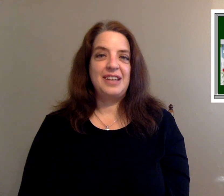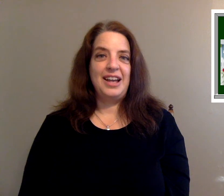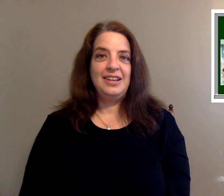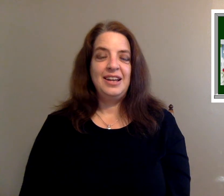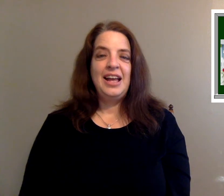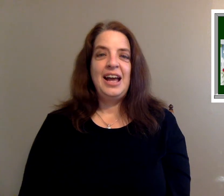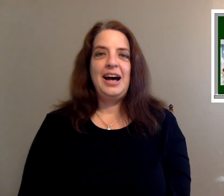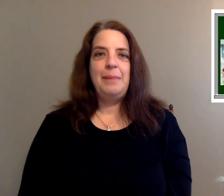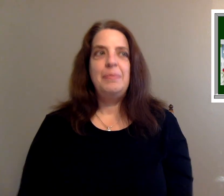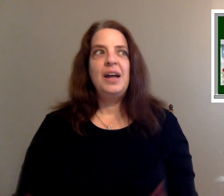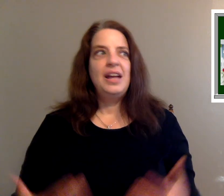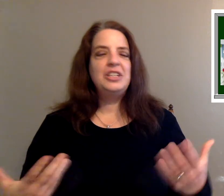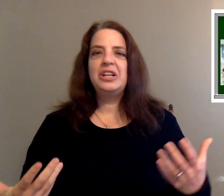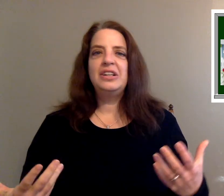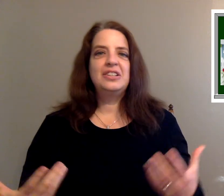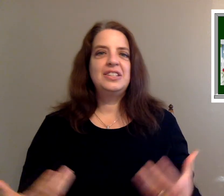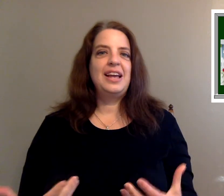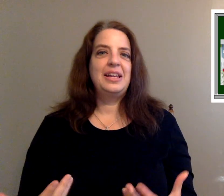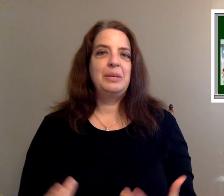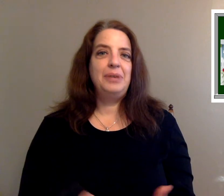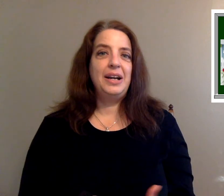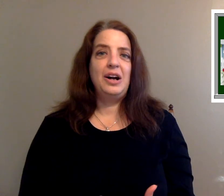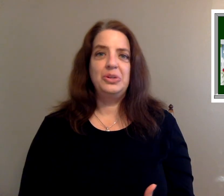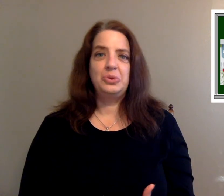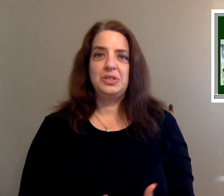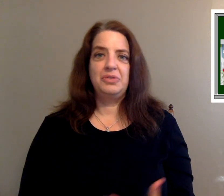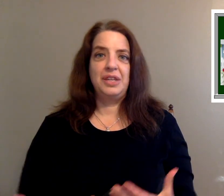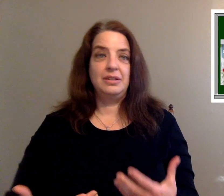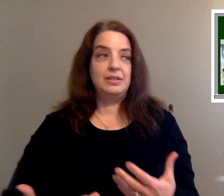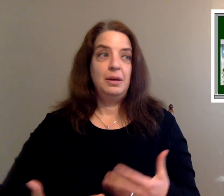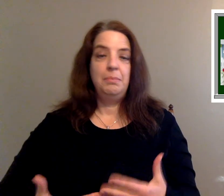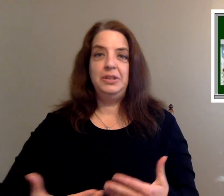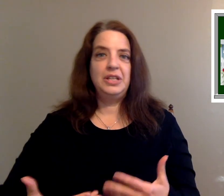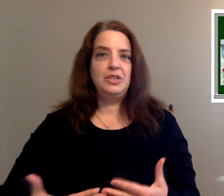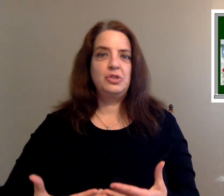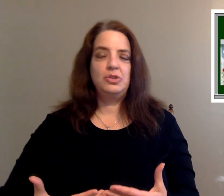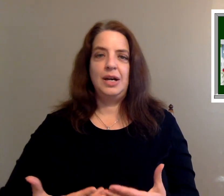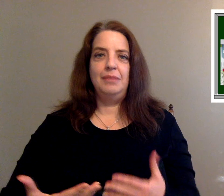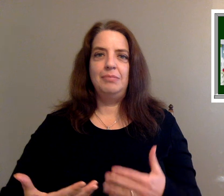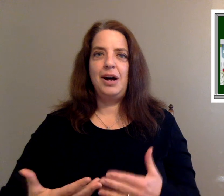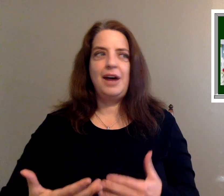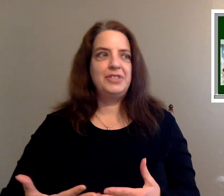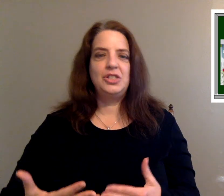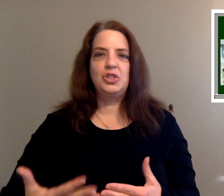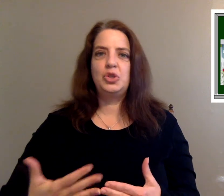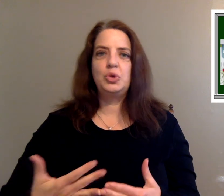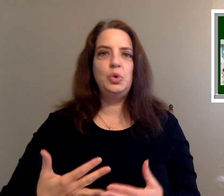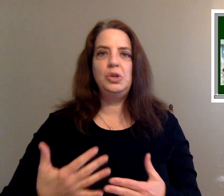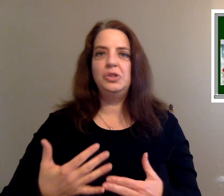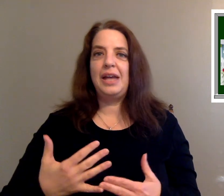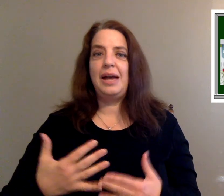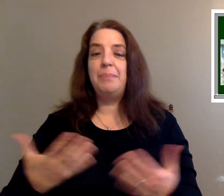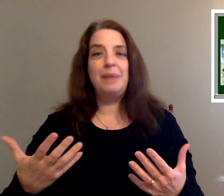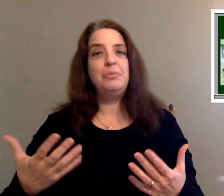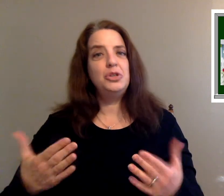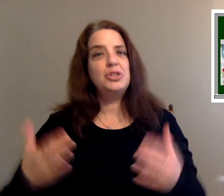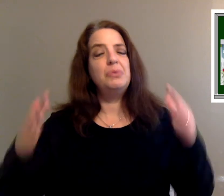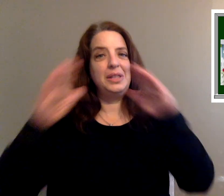design. Interior design can apply to all sorts of things. Buildings, offices, schools, but usually when we think of